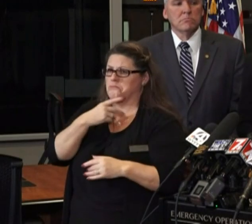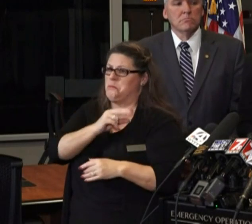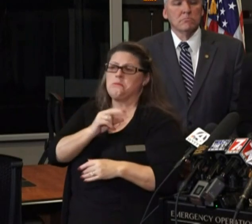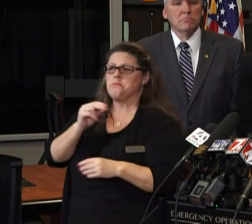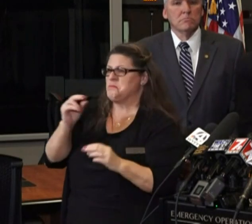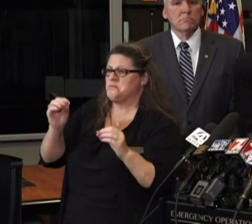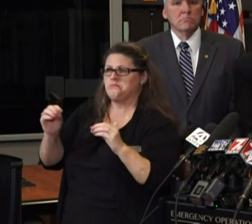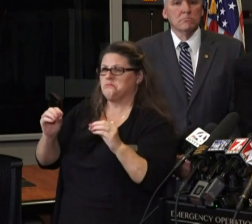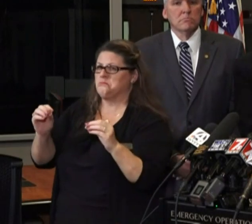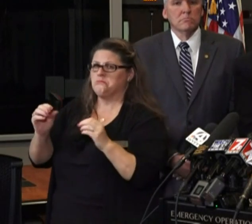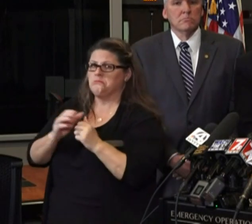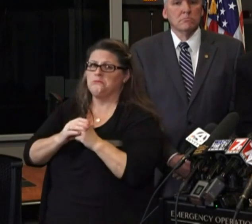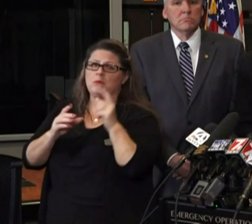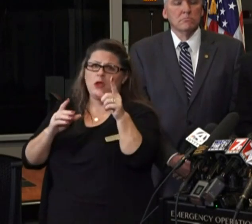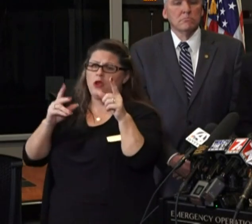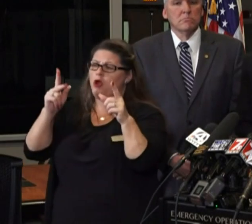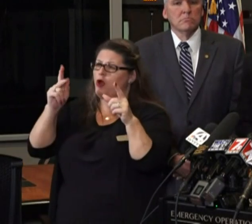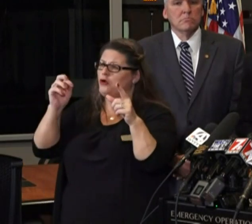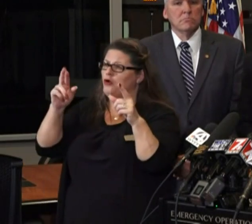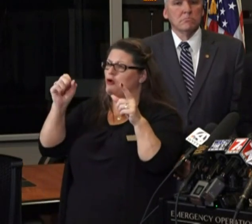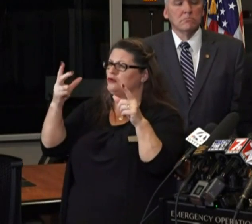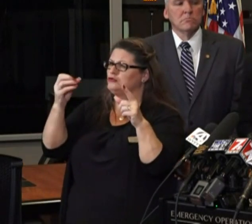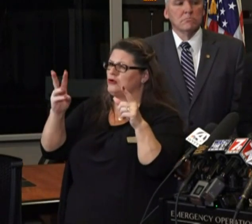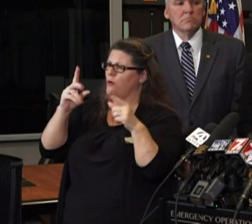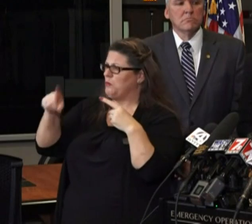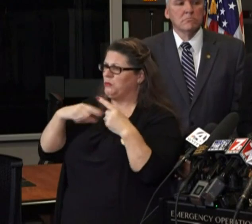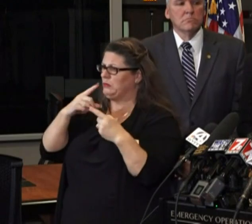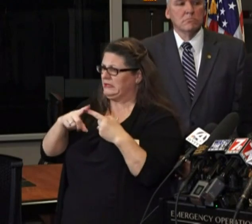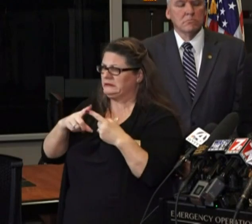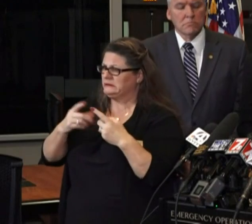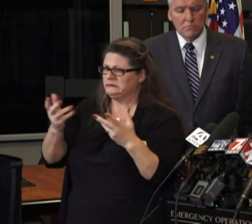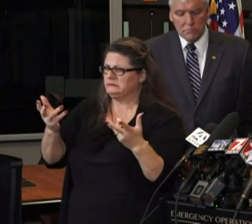And the Kershaw patient, when was that brought to your